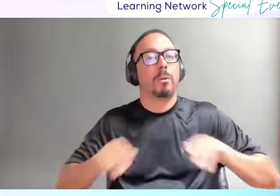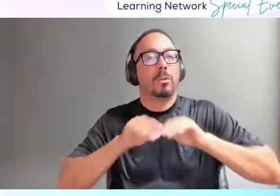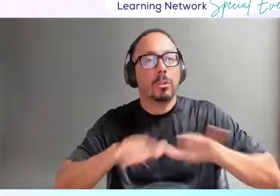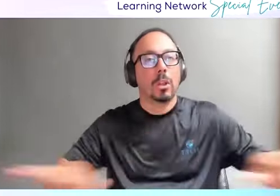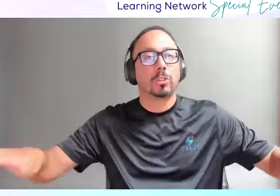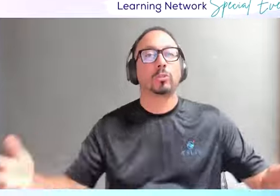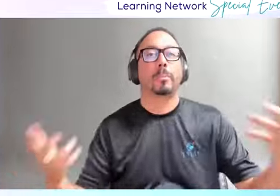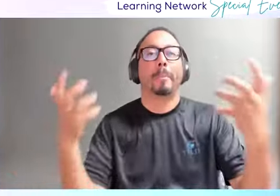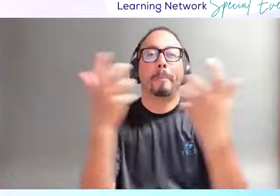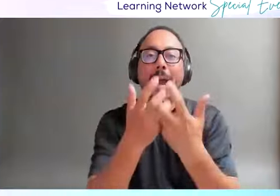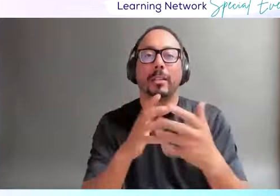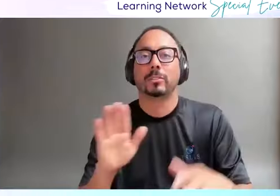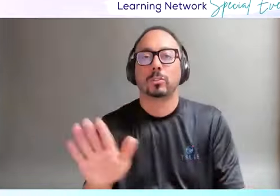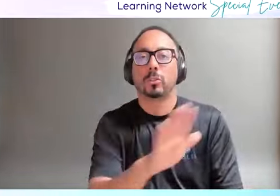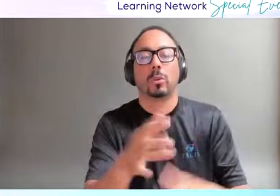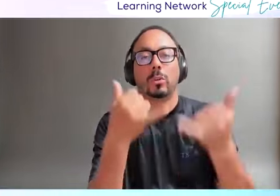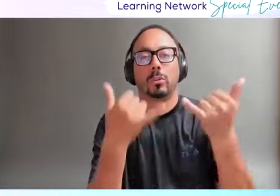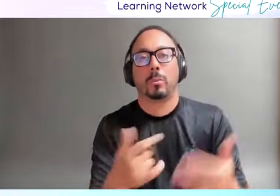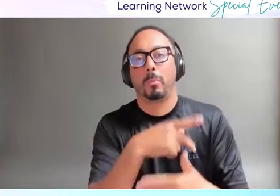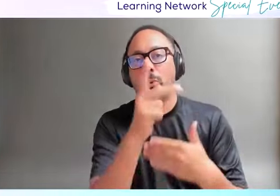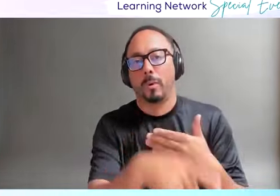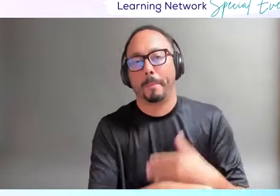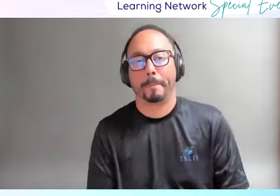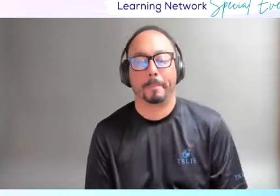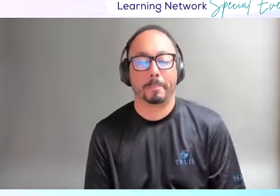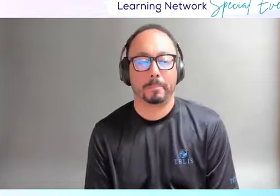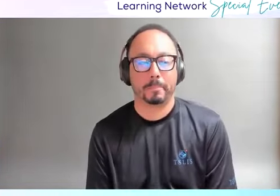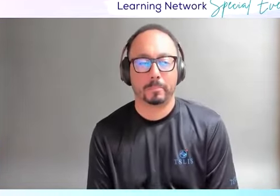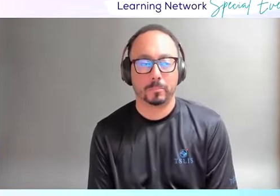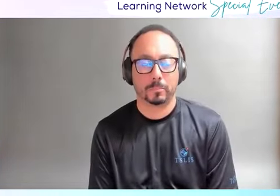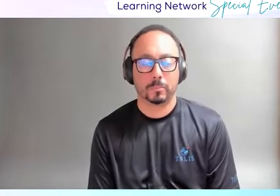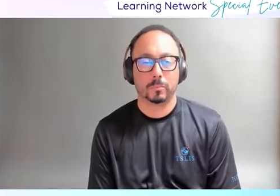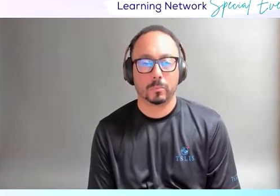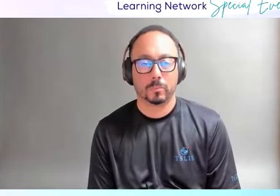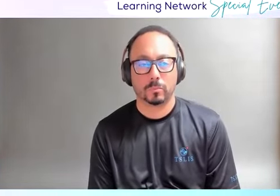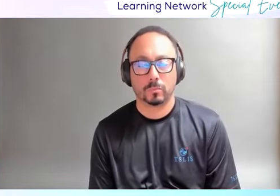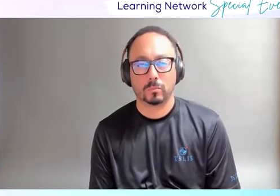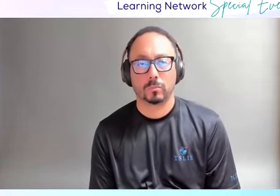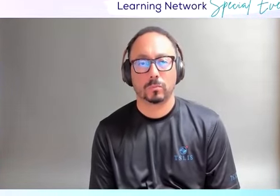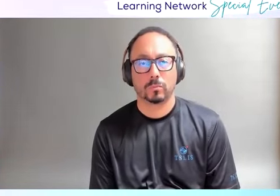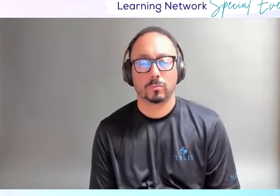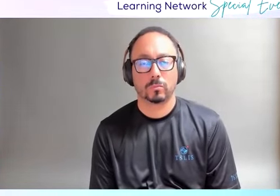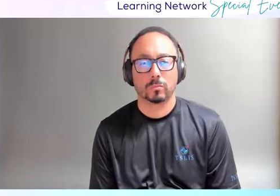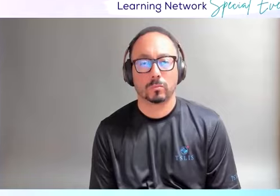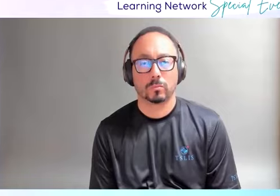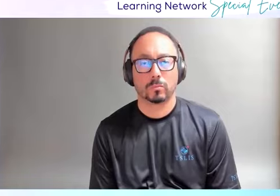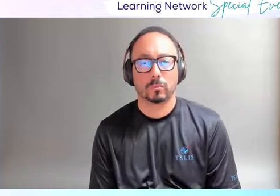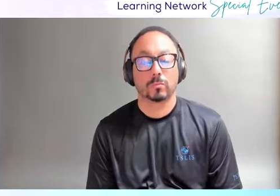So this is an area where we did some background work and looked at the literature and found